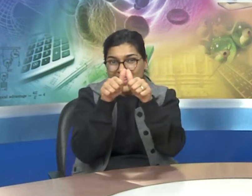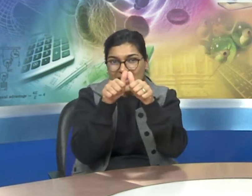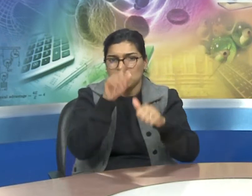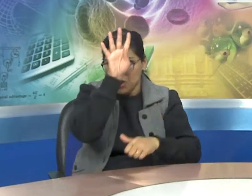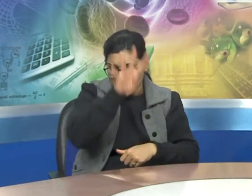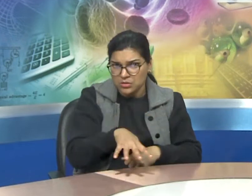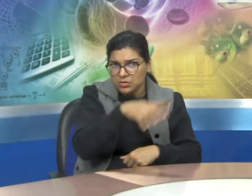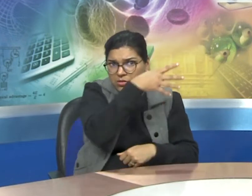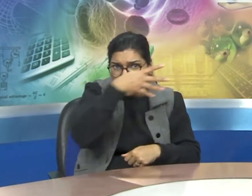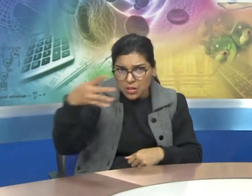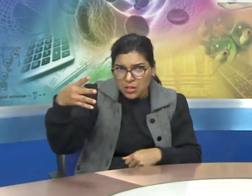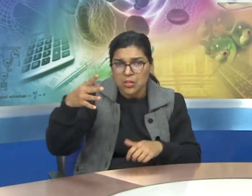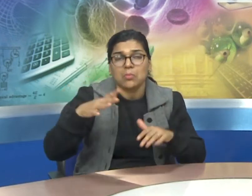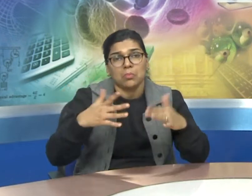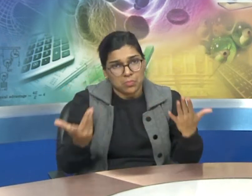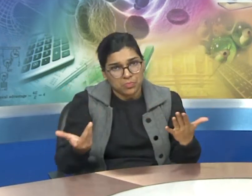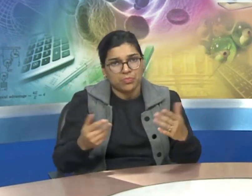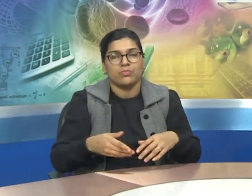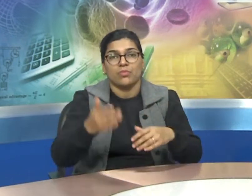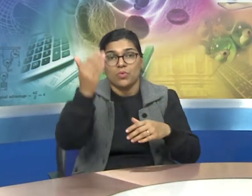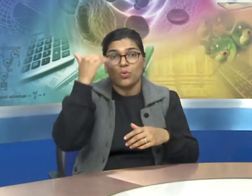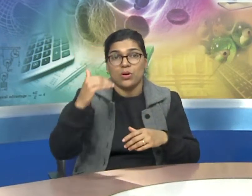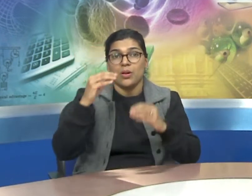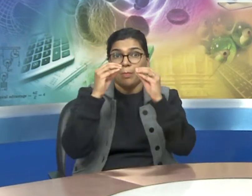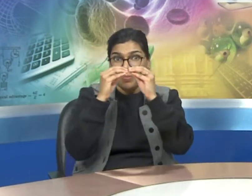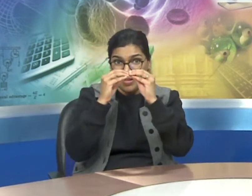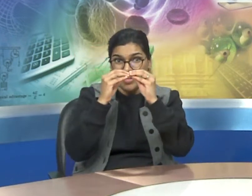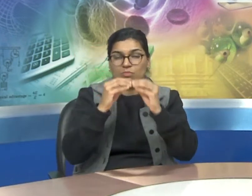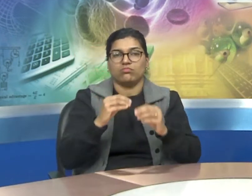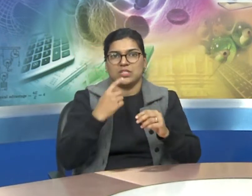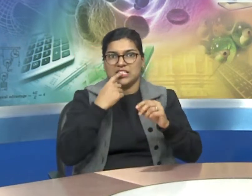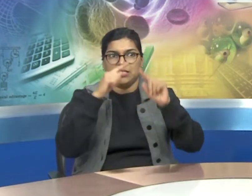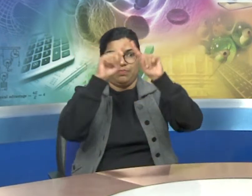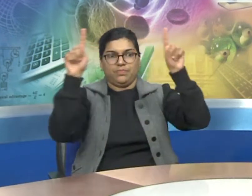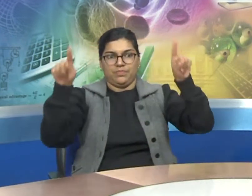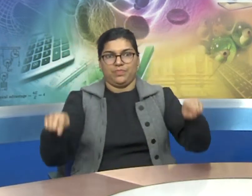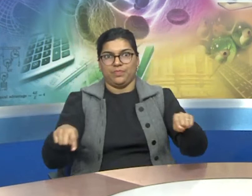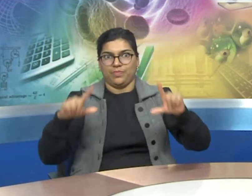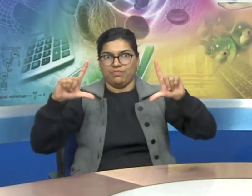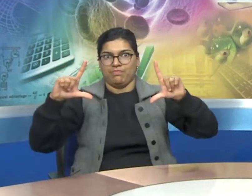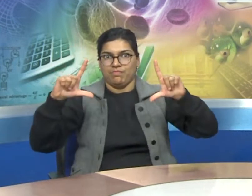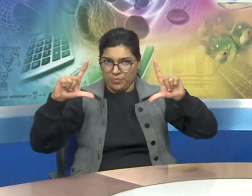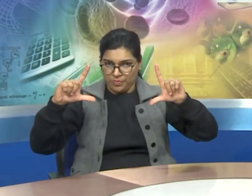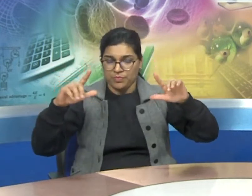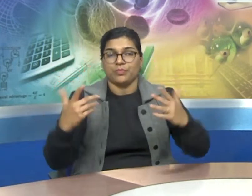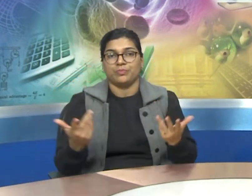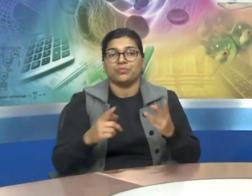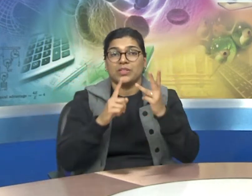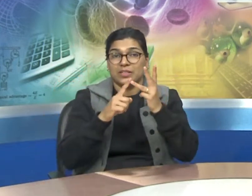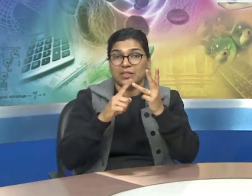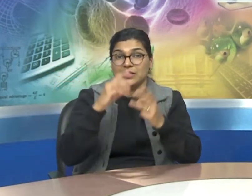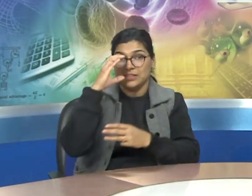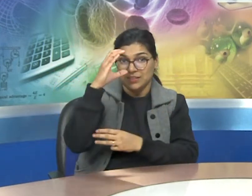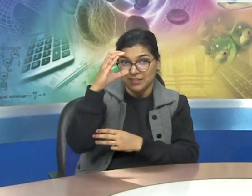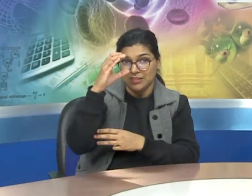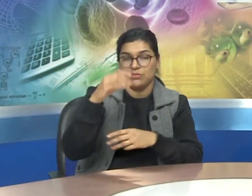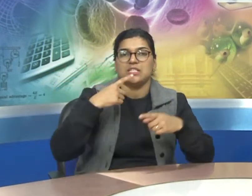A, B and C and D. Option A, sheet. Option B, slide.